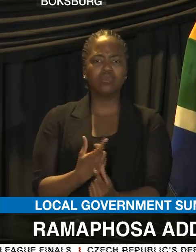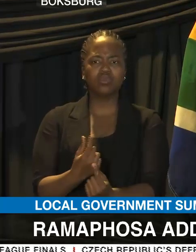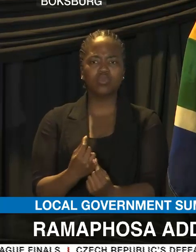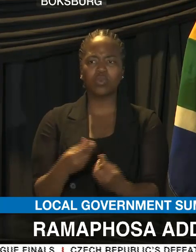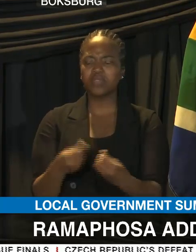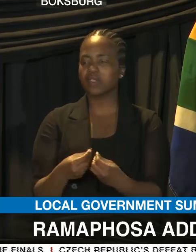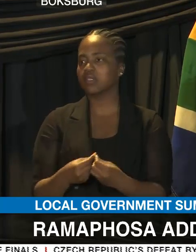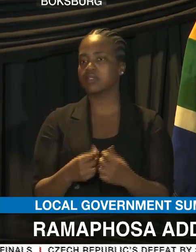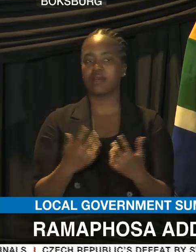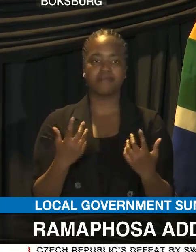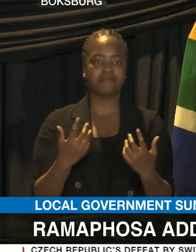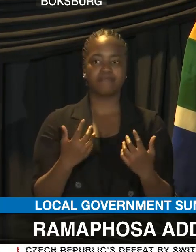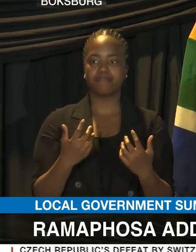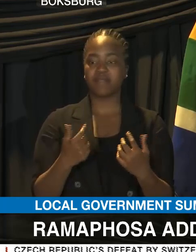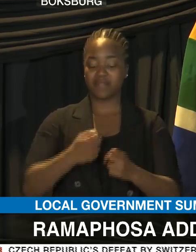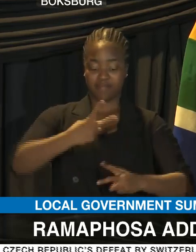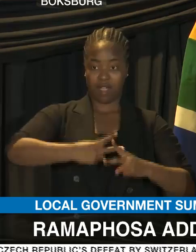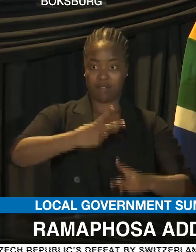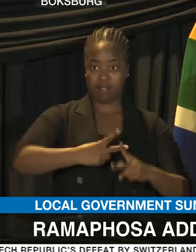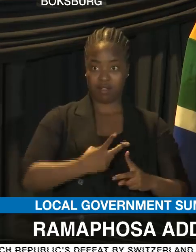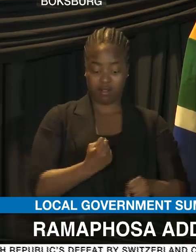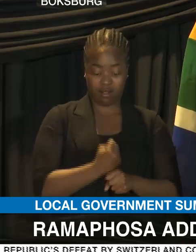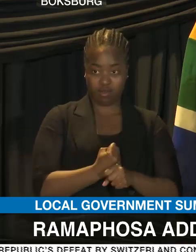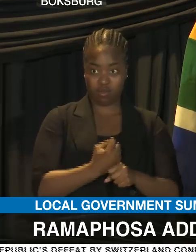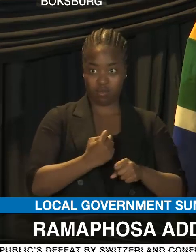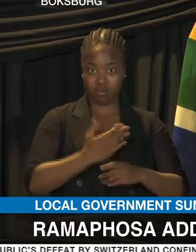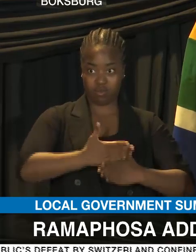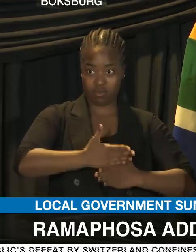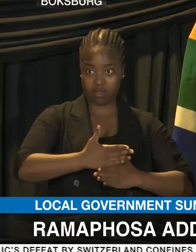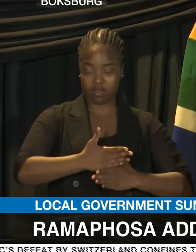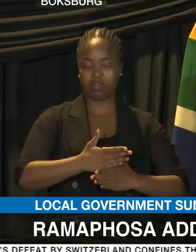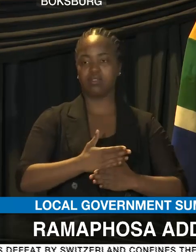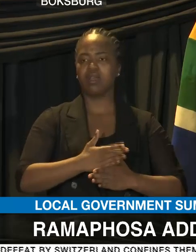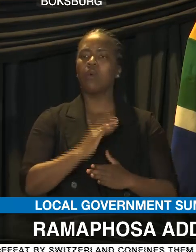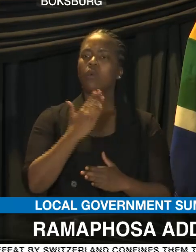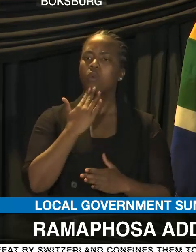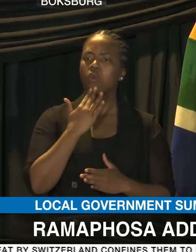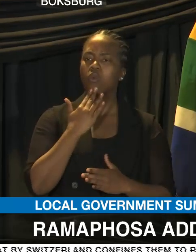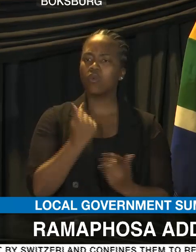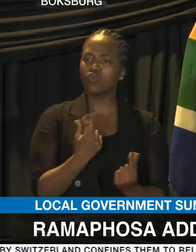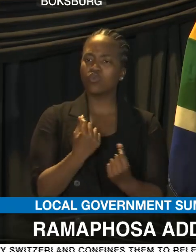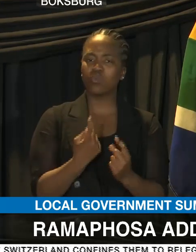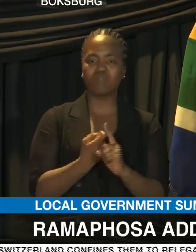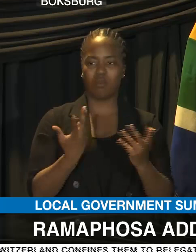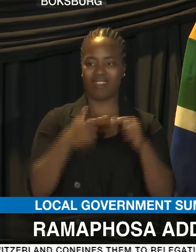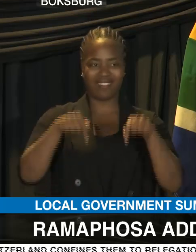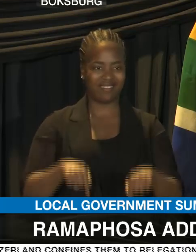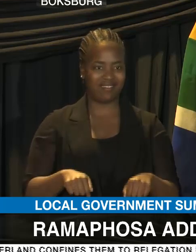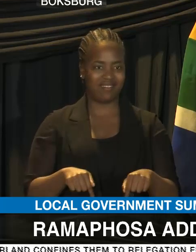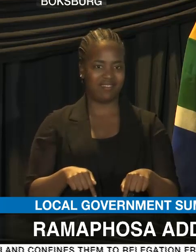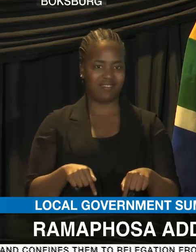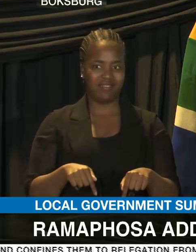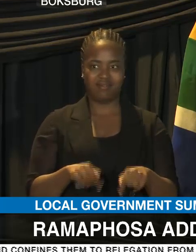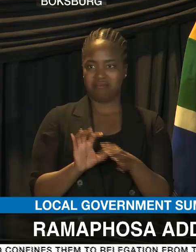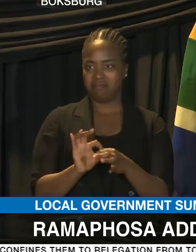go into the final products they produce are sourced in the local area